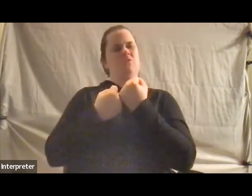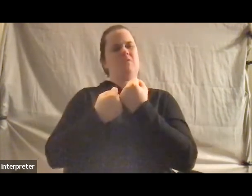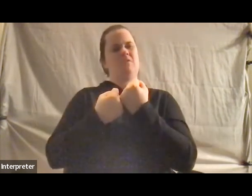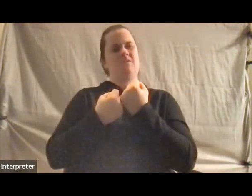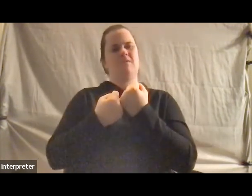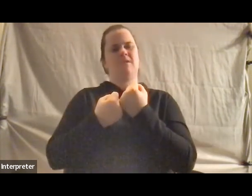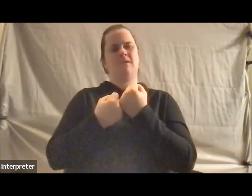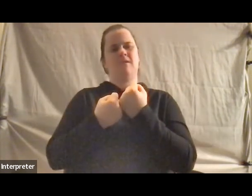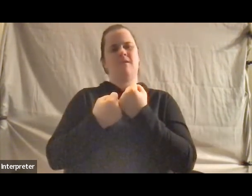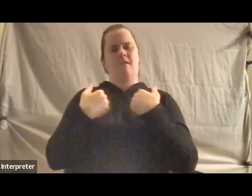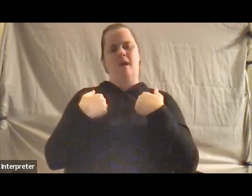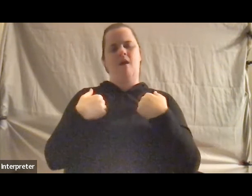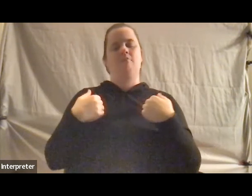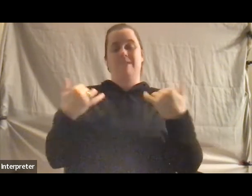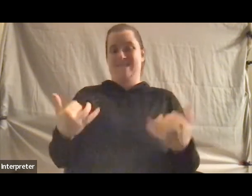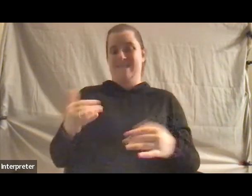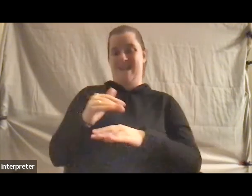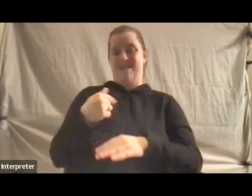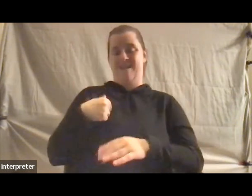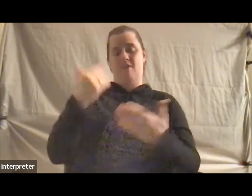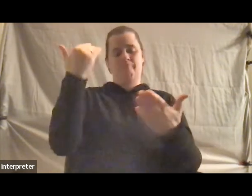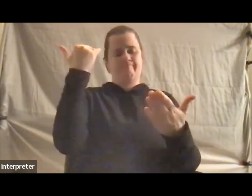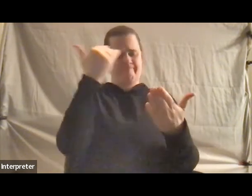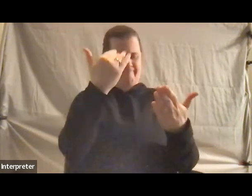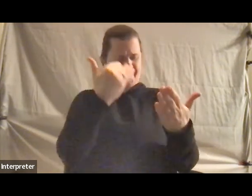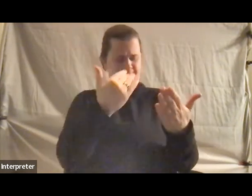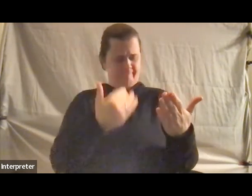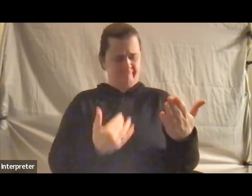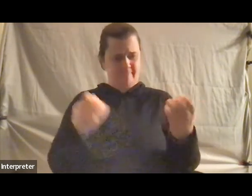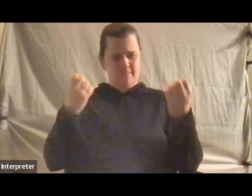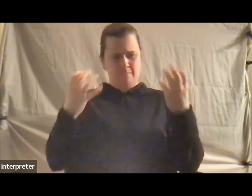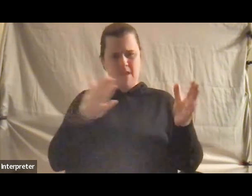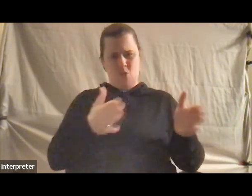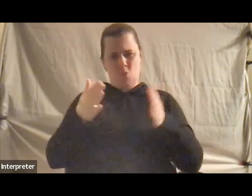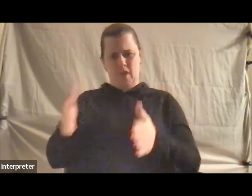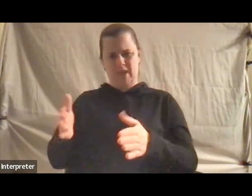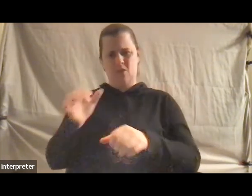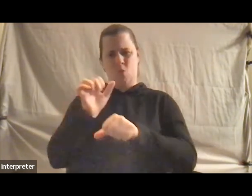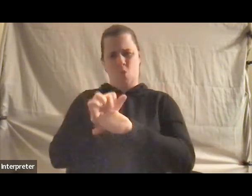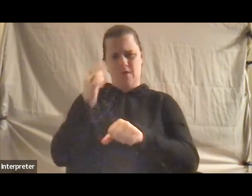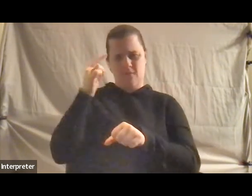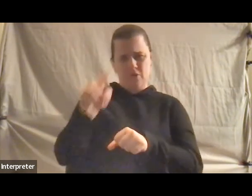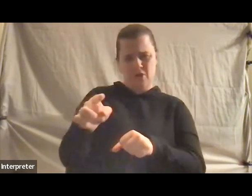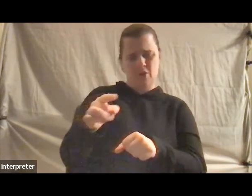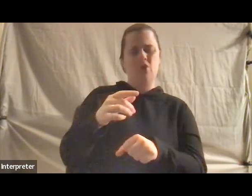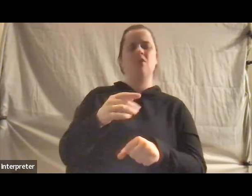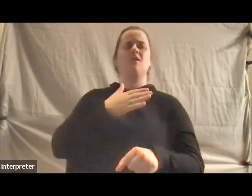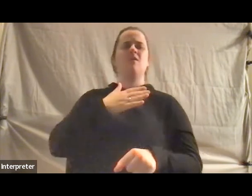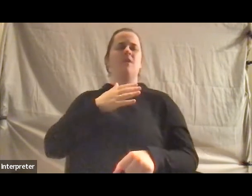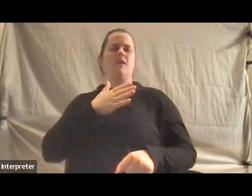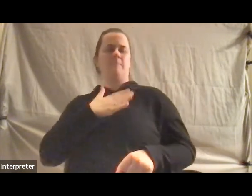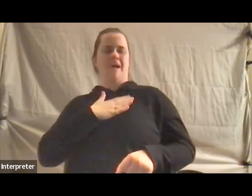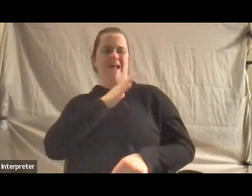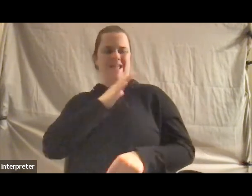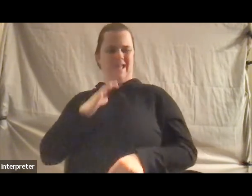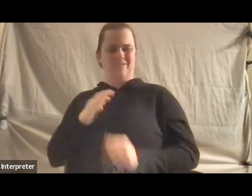have outlined tonight just some of the many ways I am working for you with my council colleagues to meet the